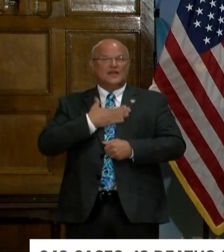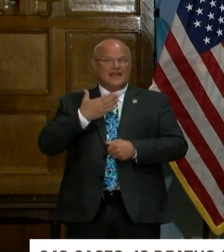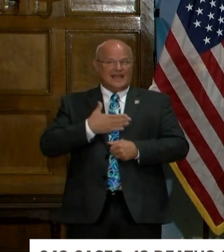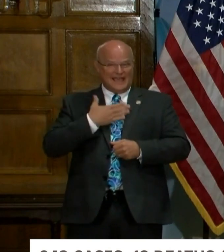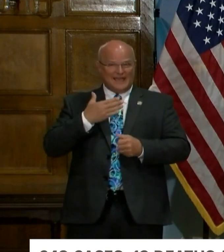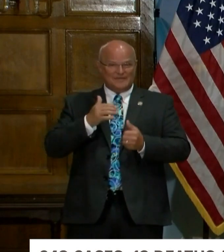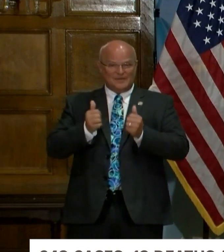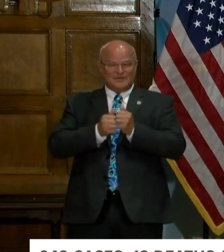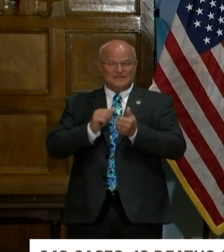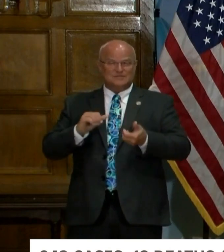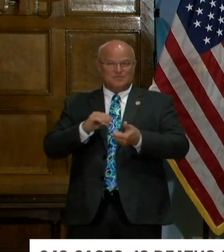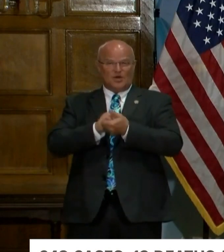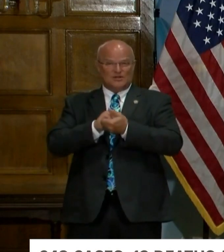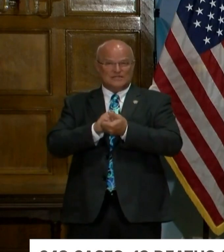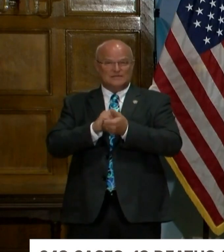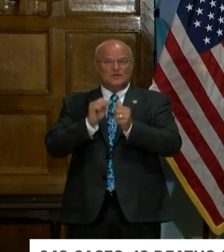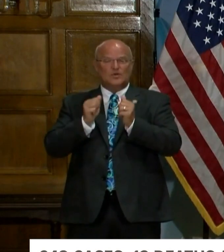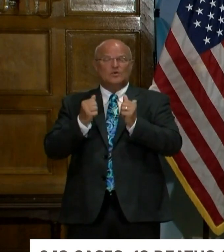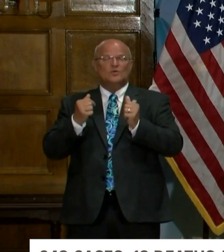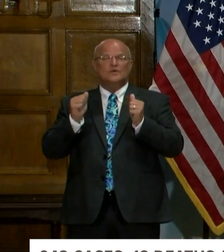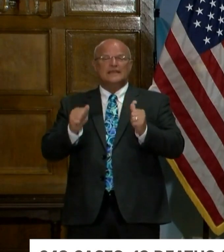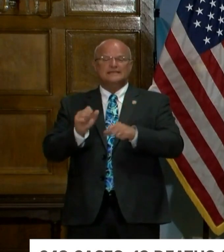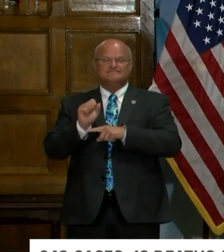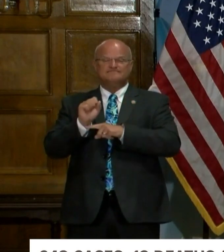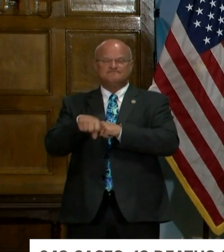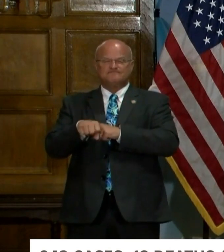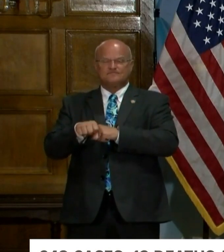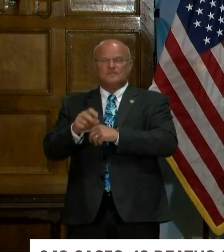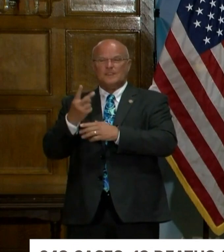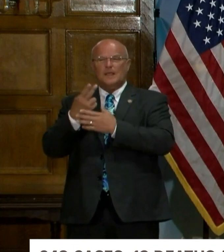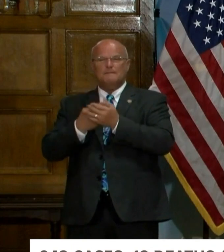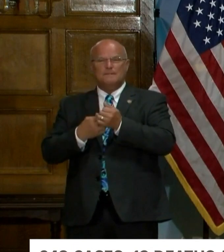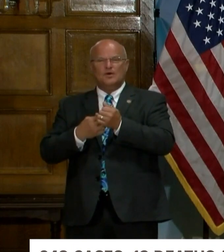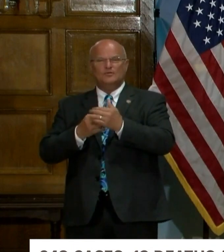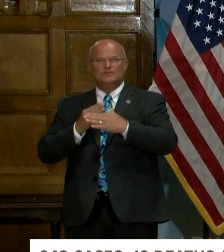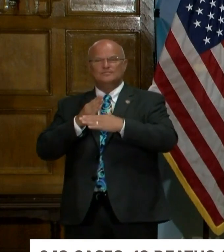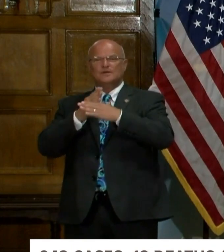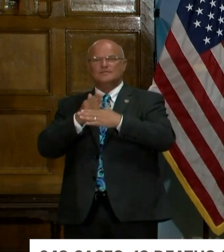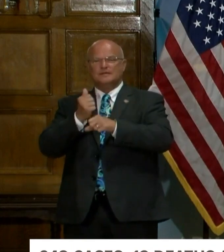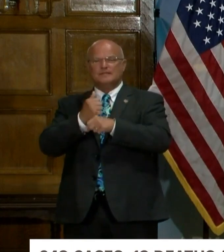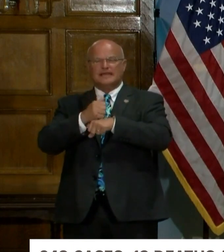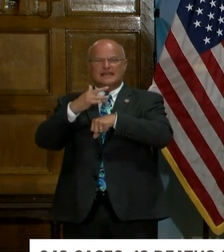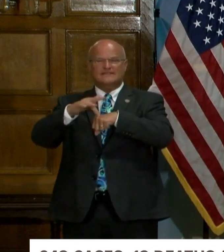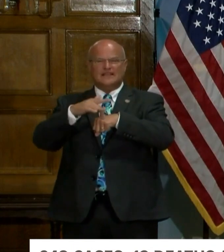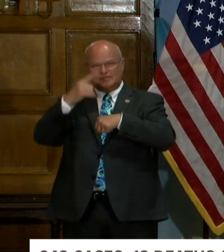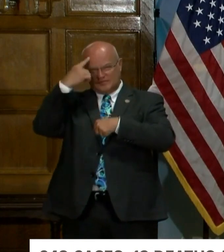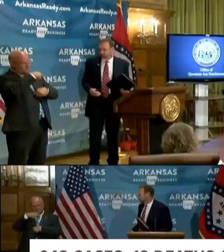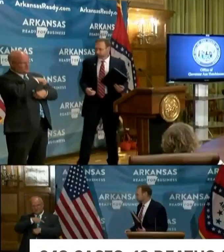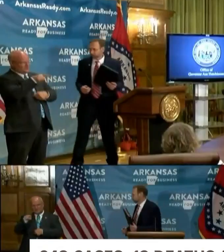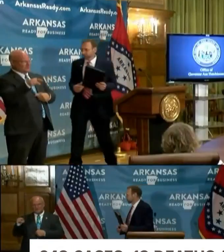happy in this partnership we're able to overcome both of those obstacles and make this available.